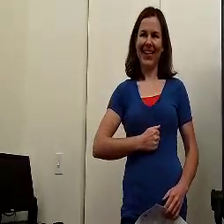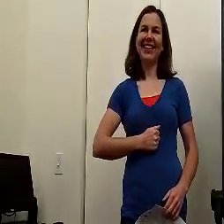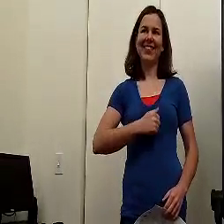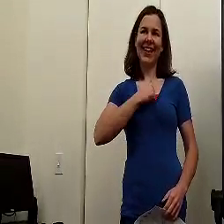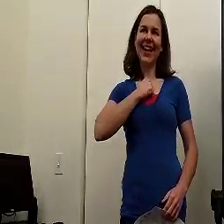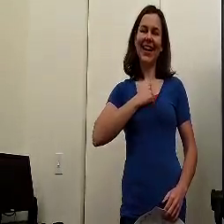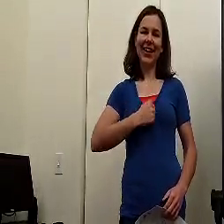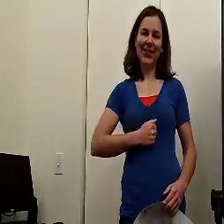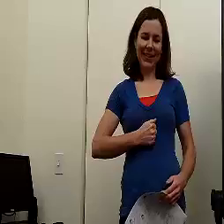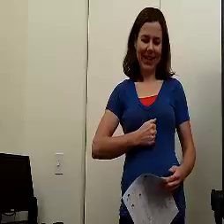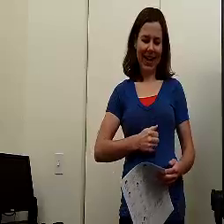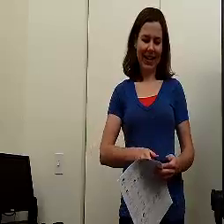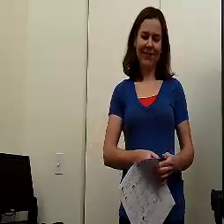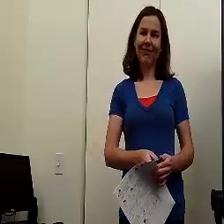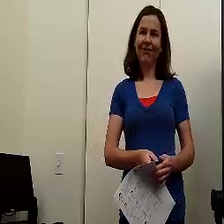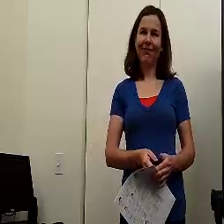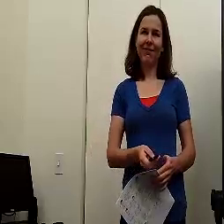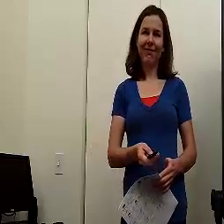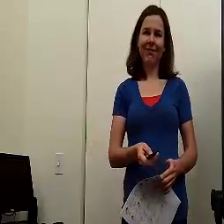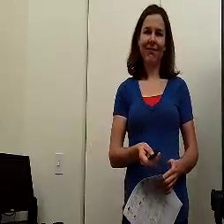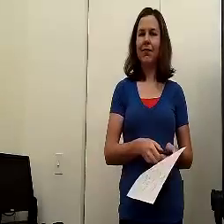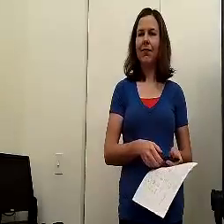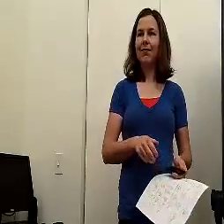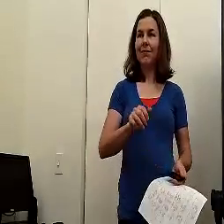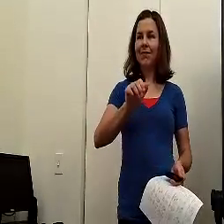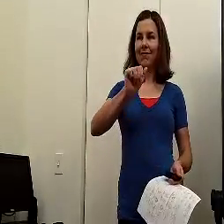Appetite. So it's like hunger with an A. Oh,